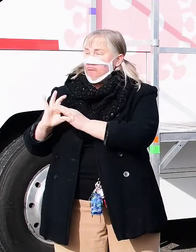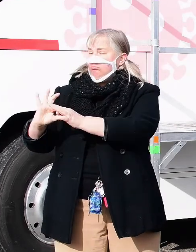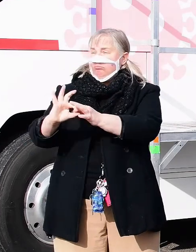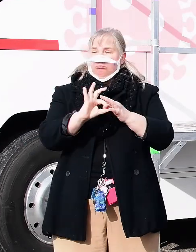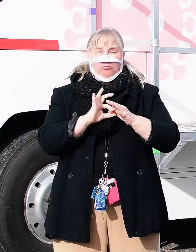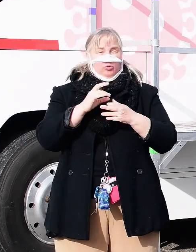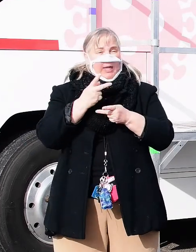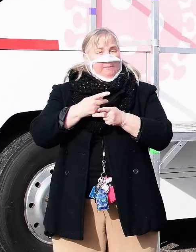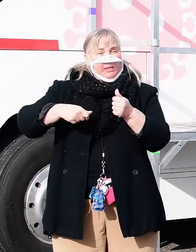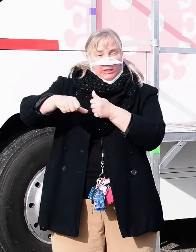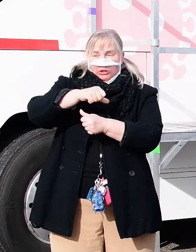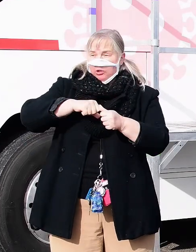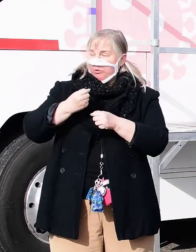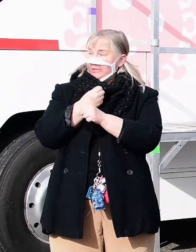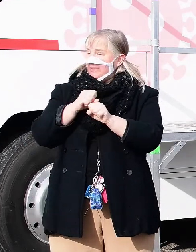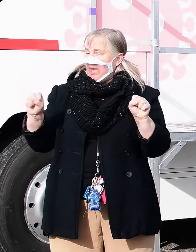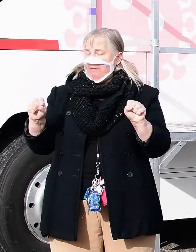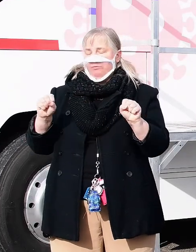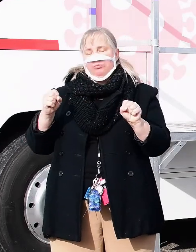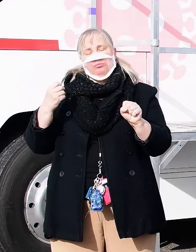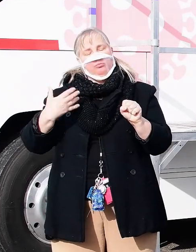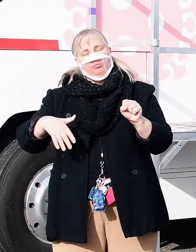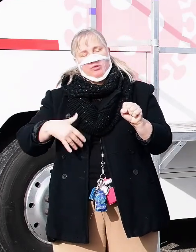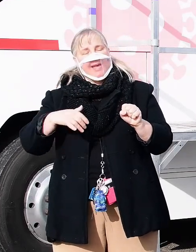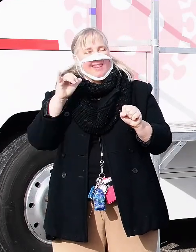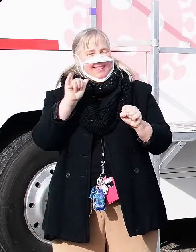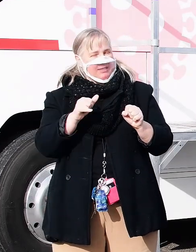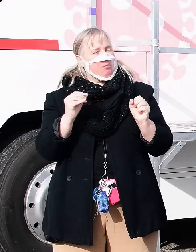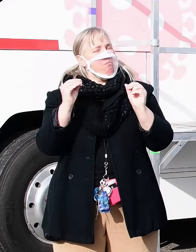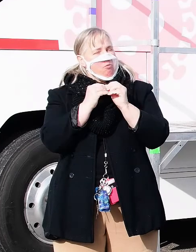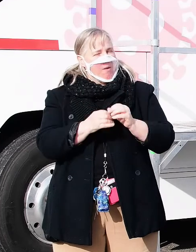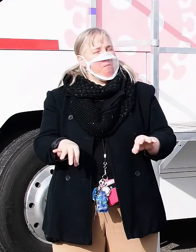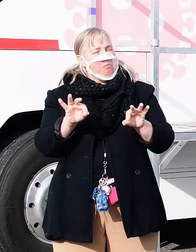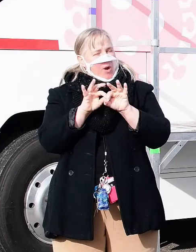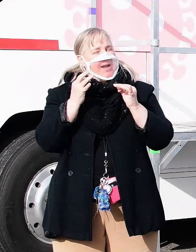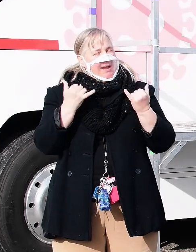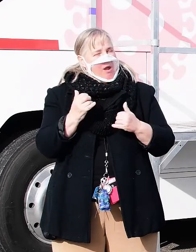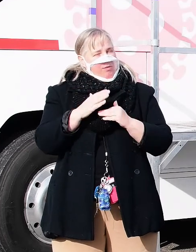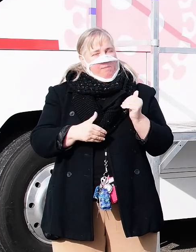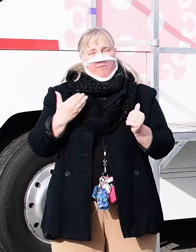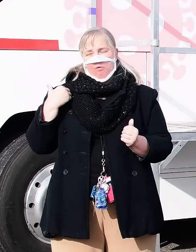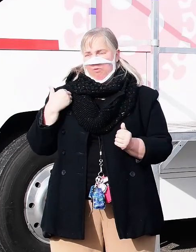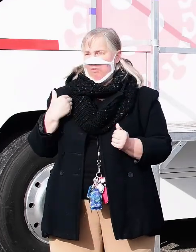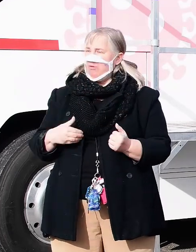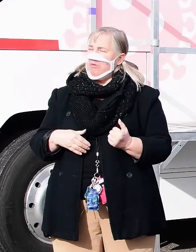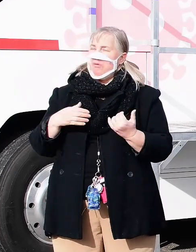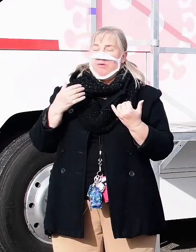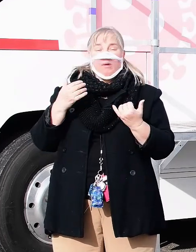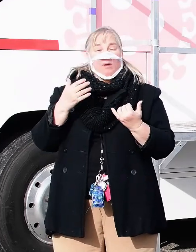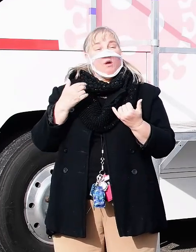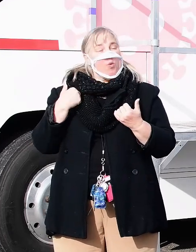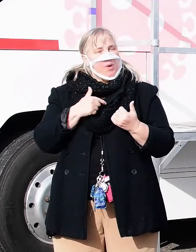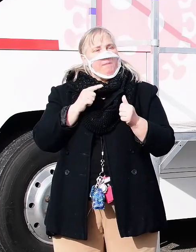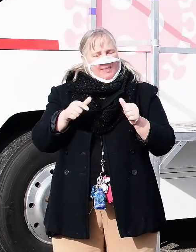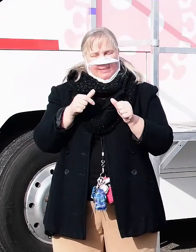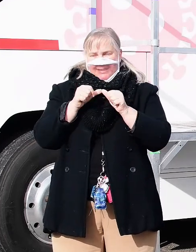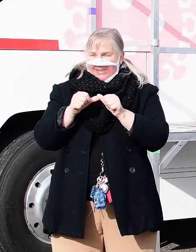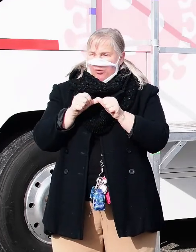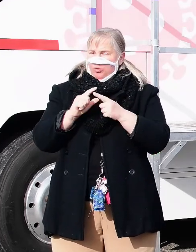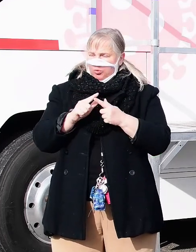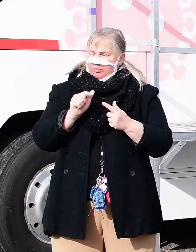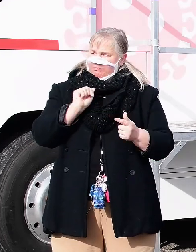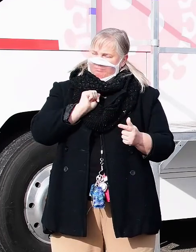another safe is more important than ever. We must continue to take these individual actions to